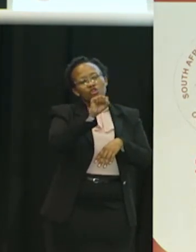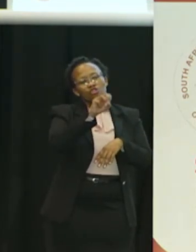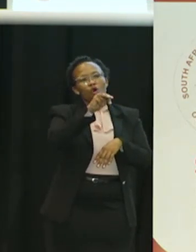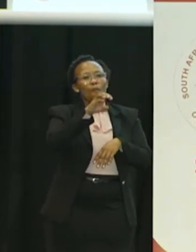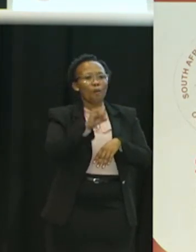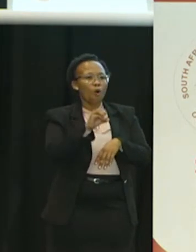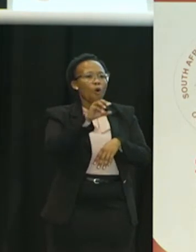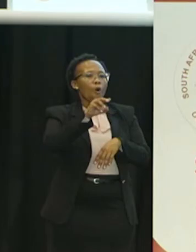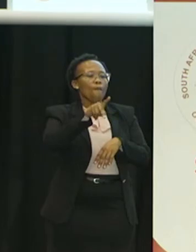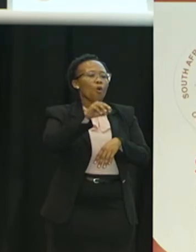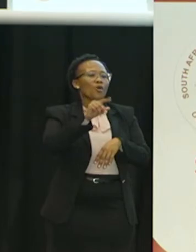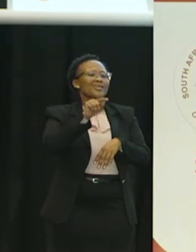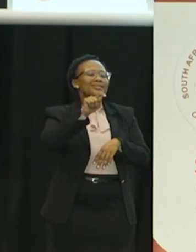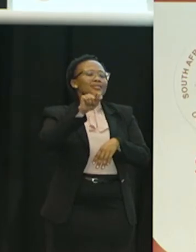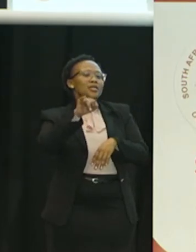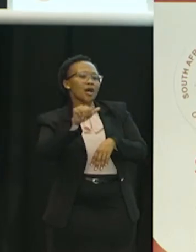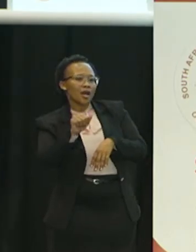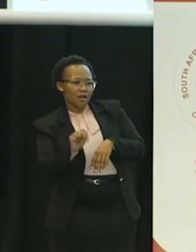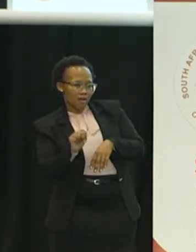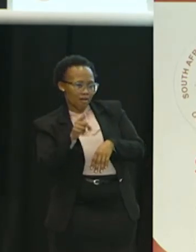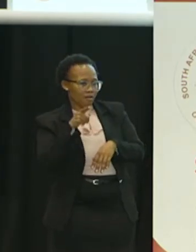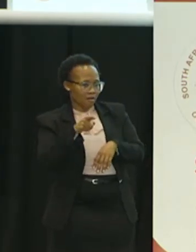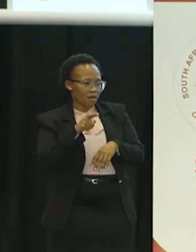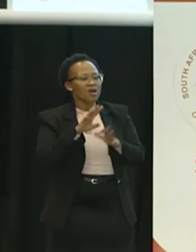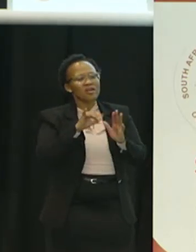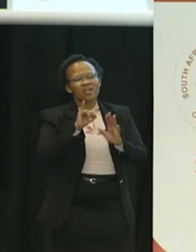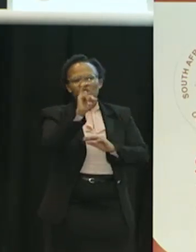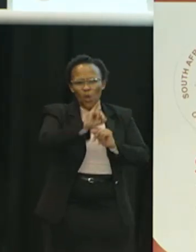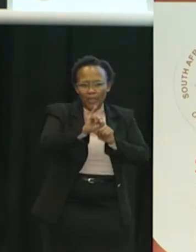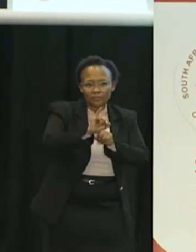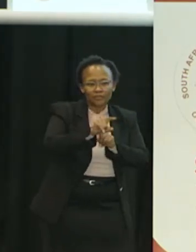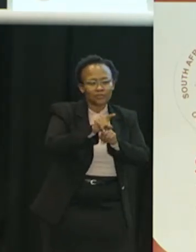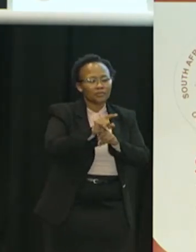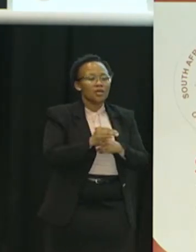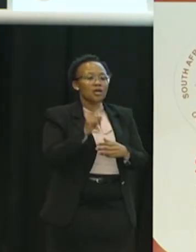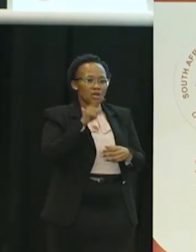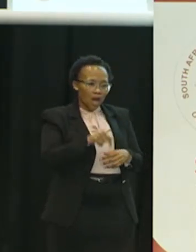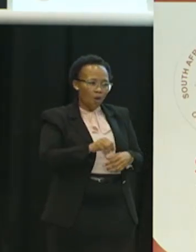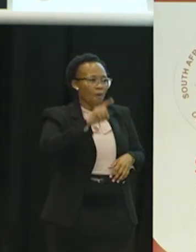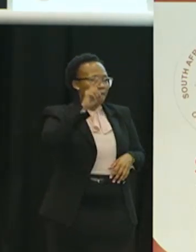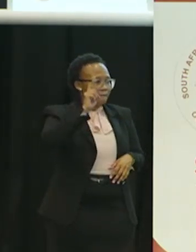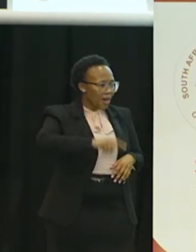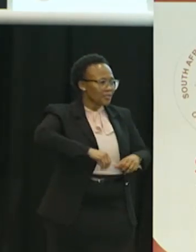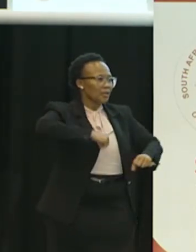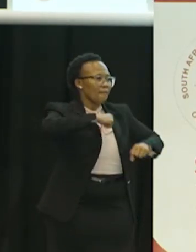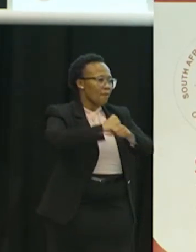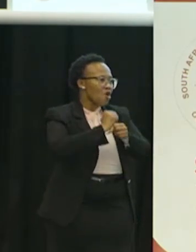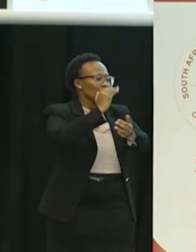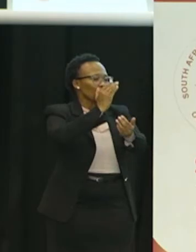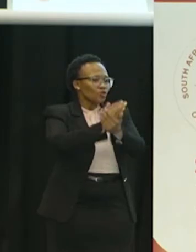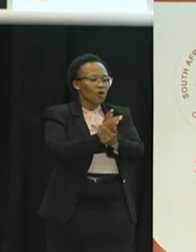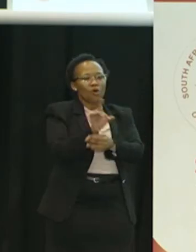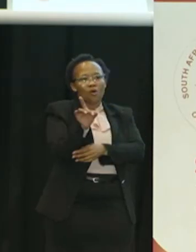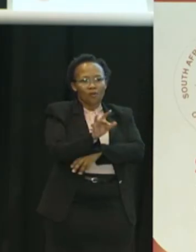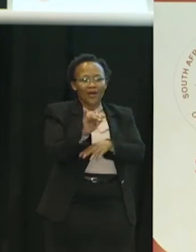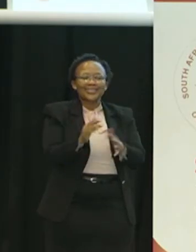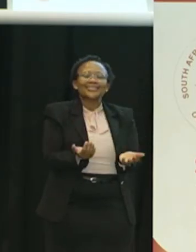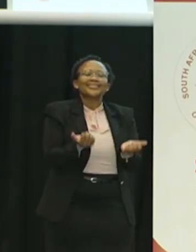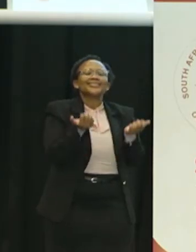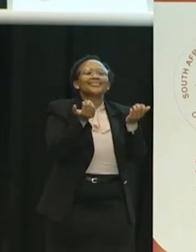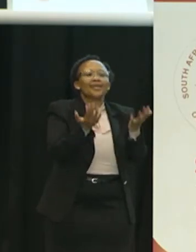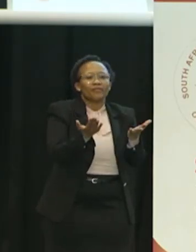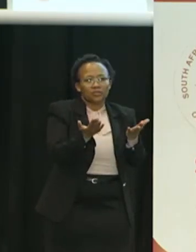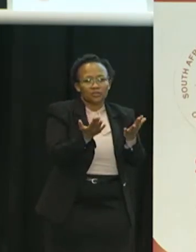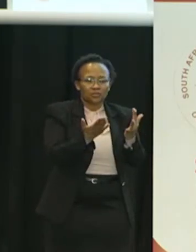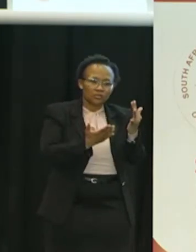is asking, ensuring that in our partnership we are able to escalate service access, but